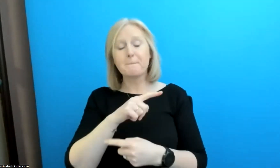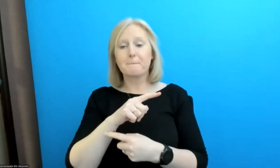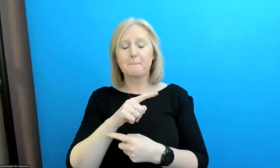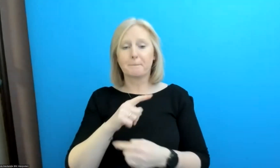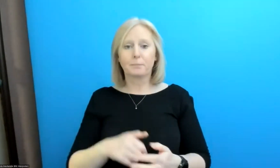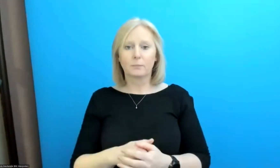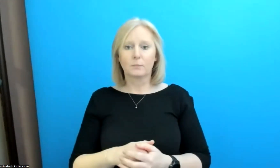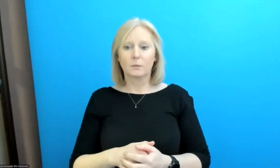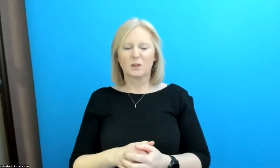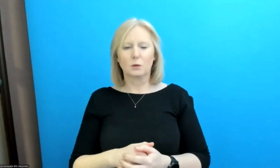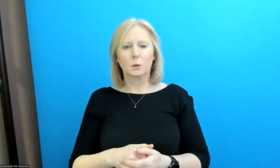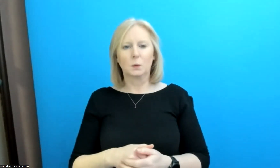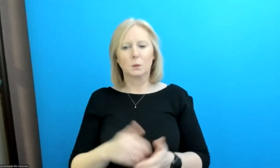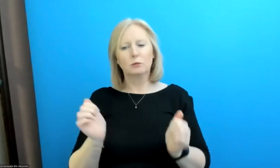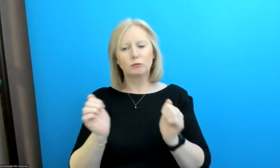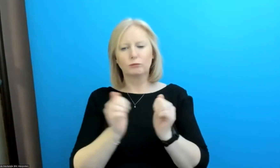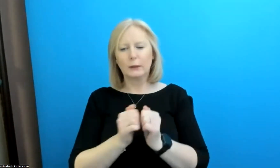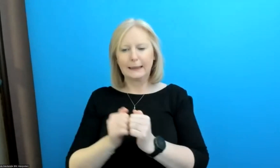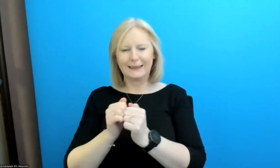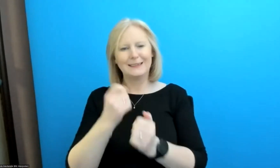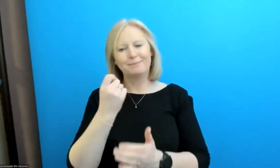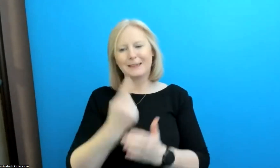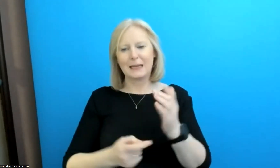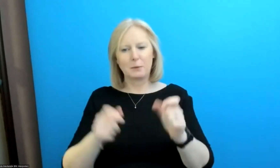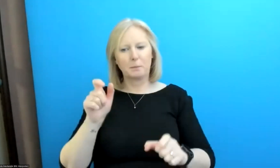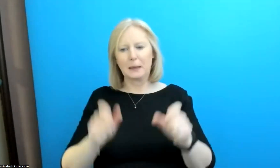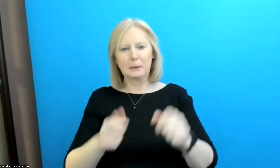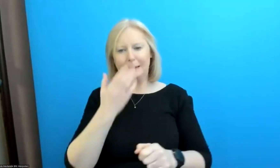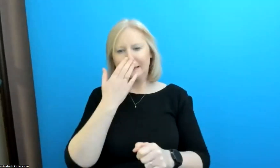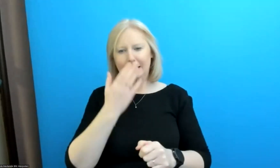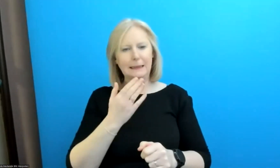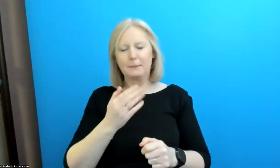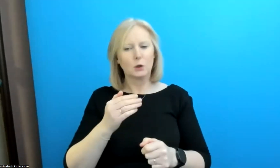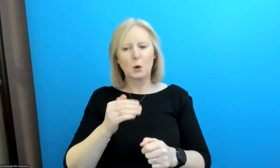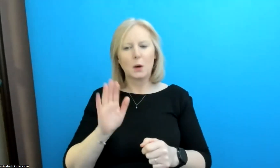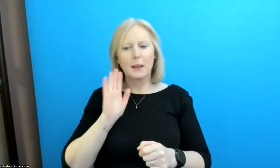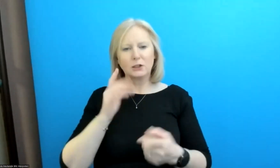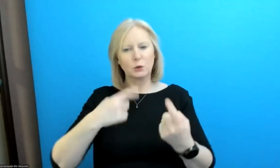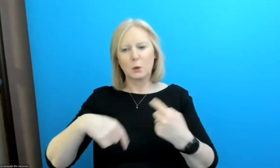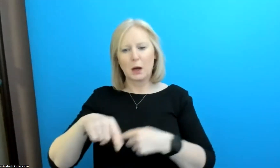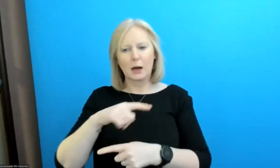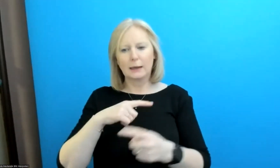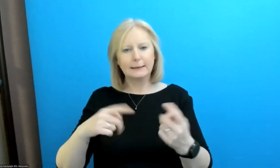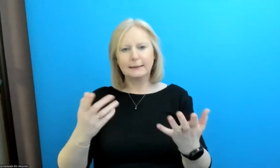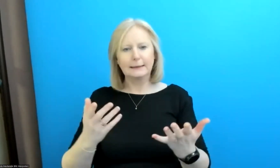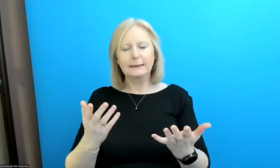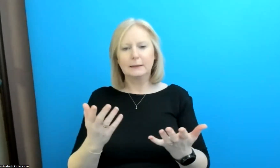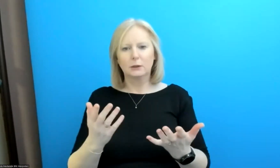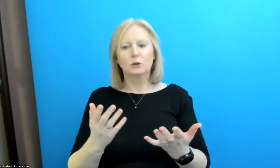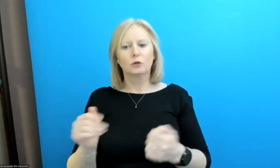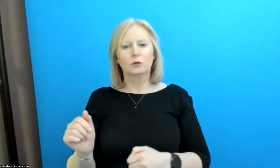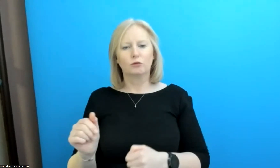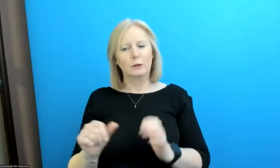the general consensus was that disabled people are not being listened to and their views are not being taken on board, and it's really